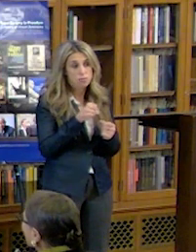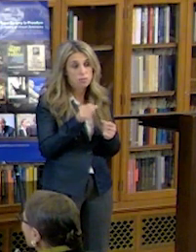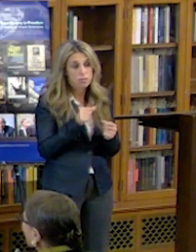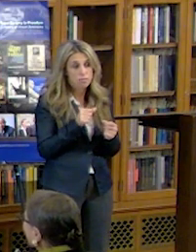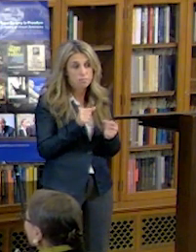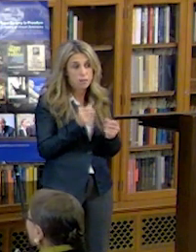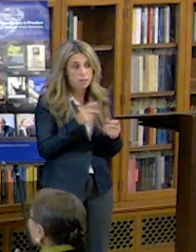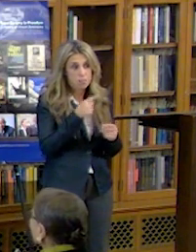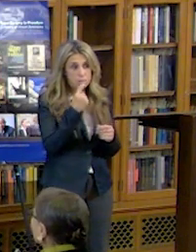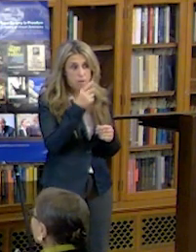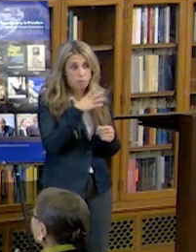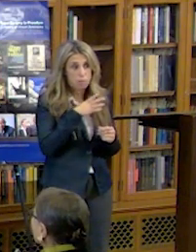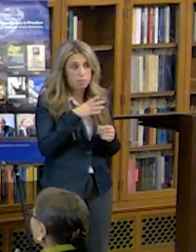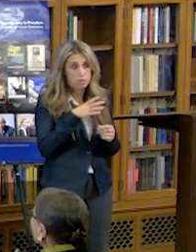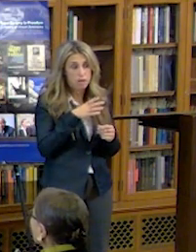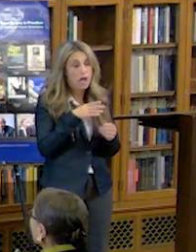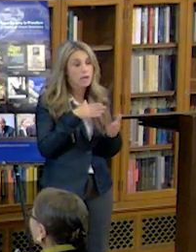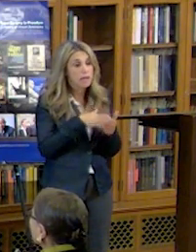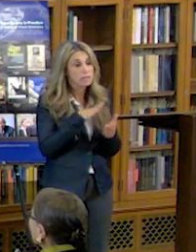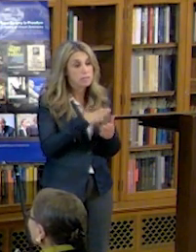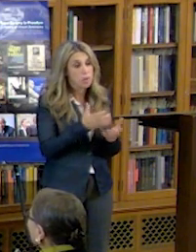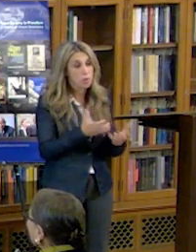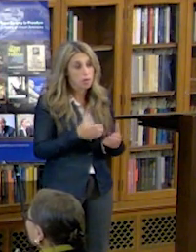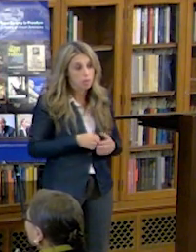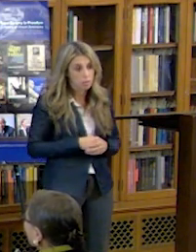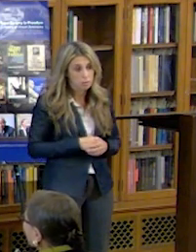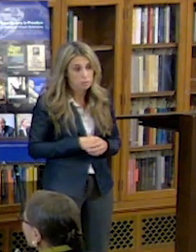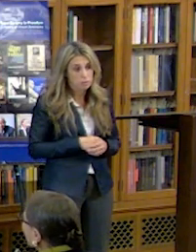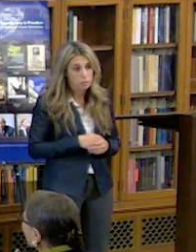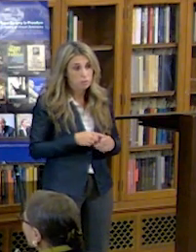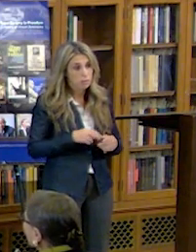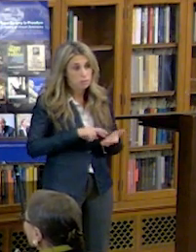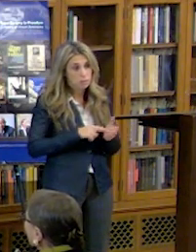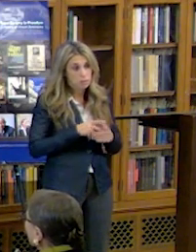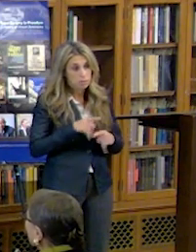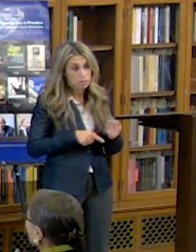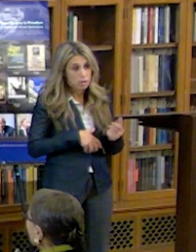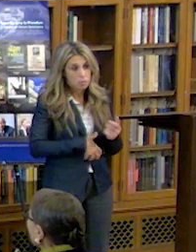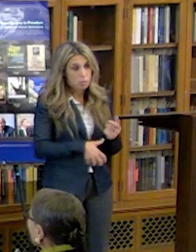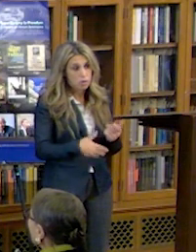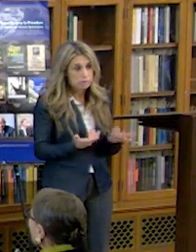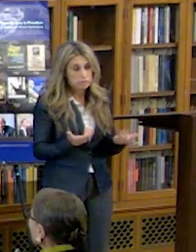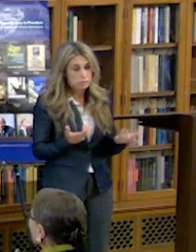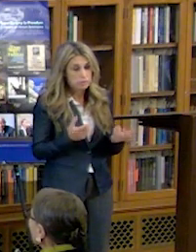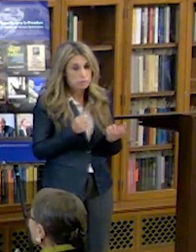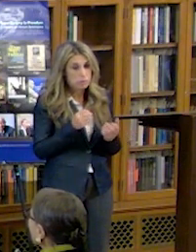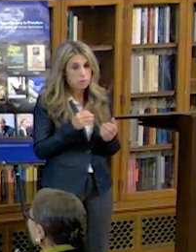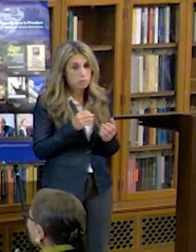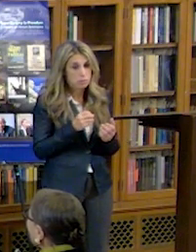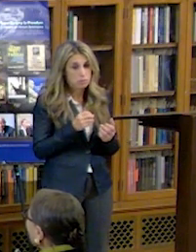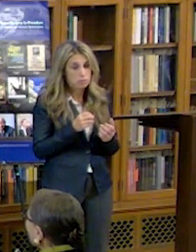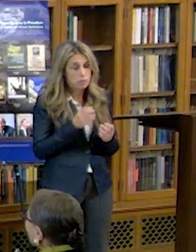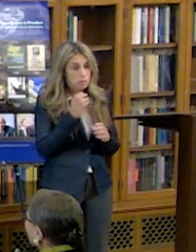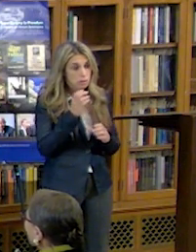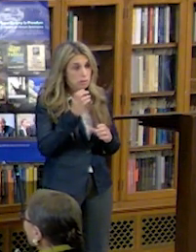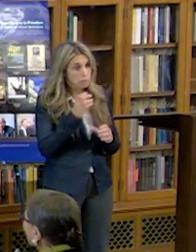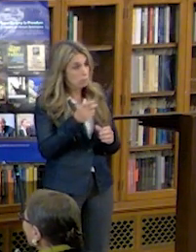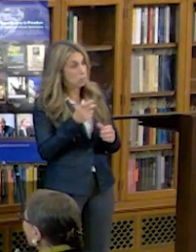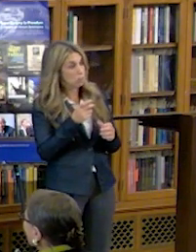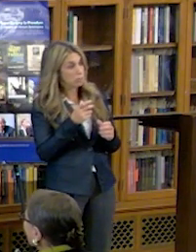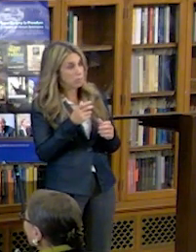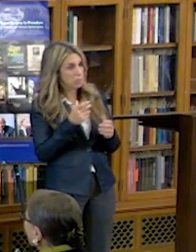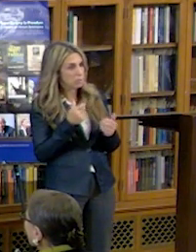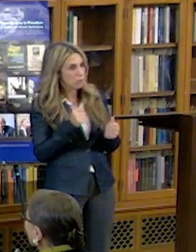women sterilized against their will and there has been an effort to recover that history in order to seek compensation